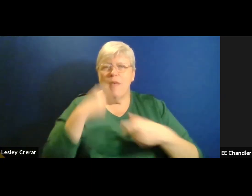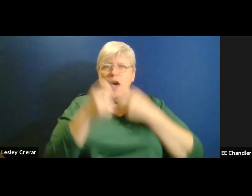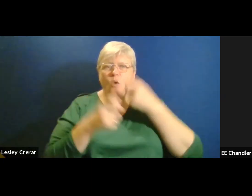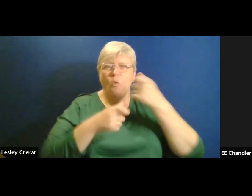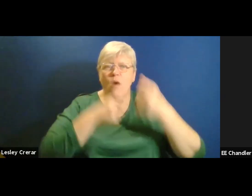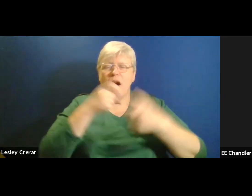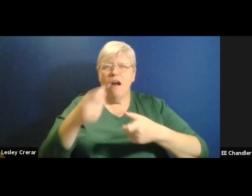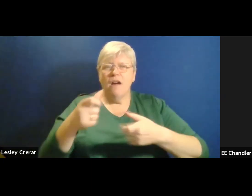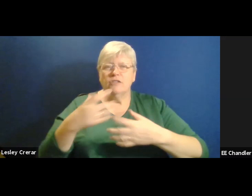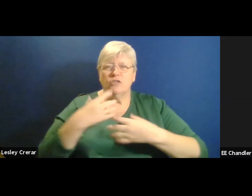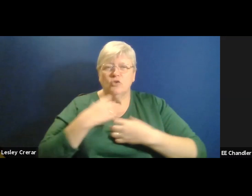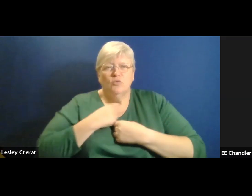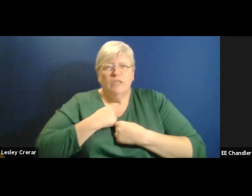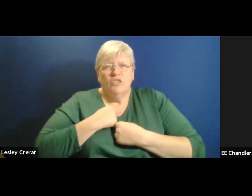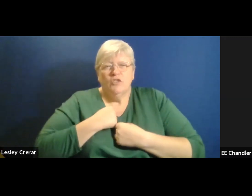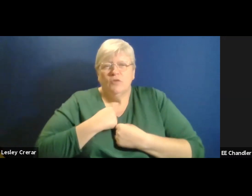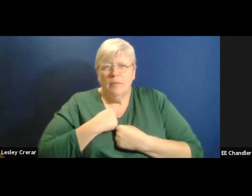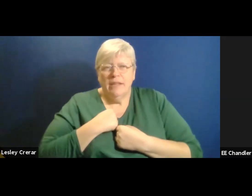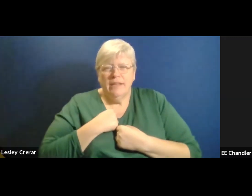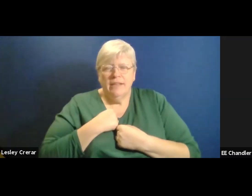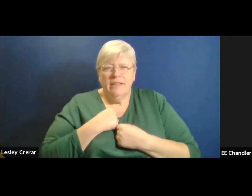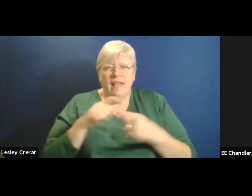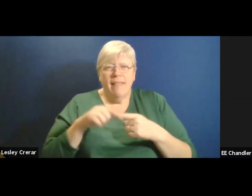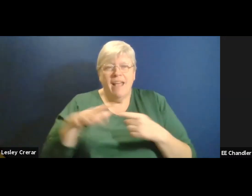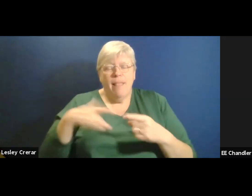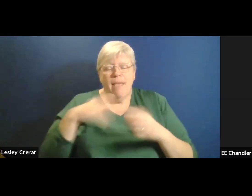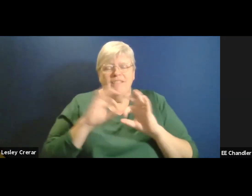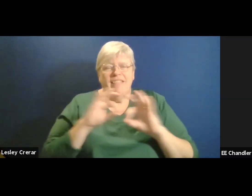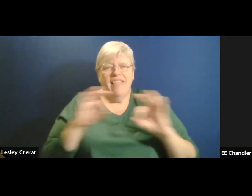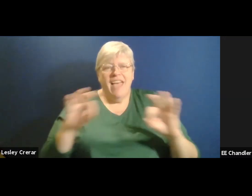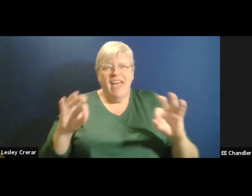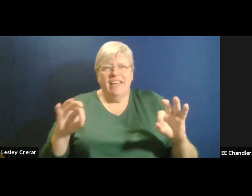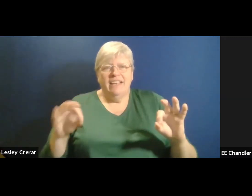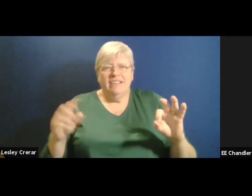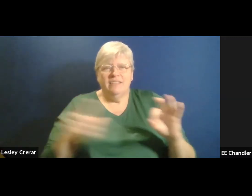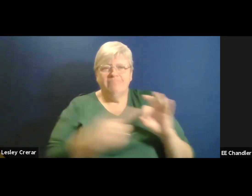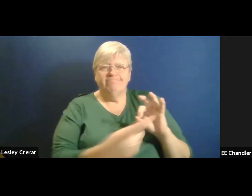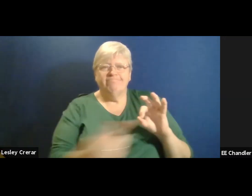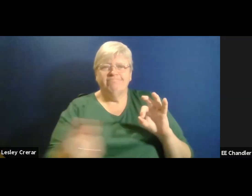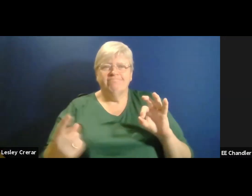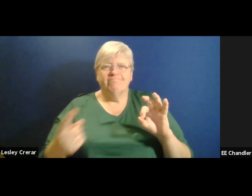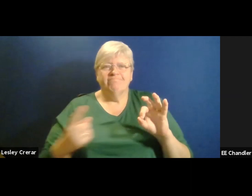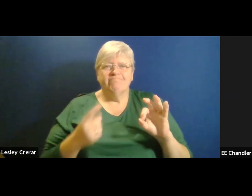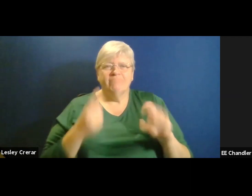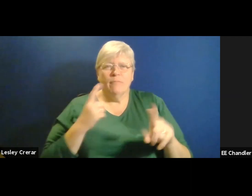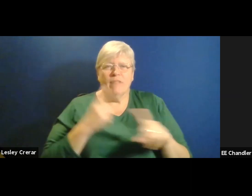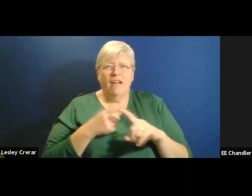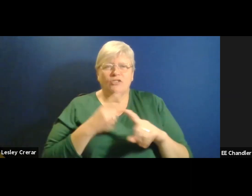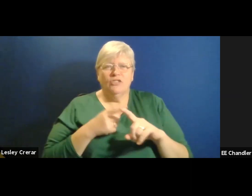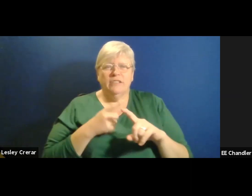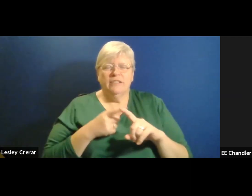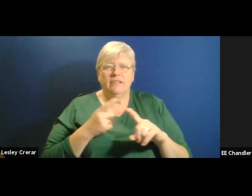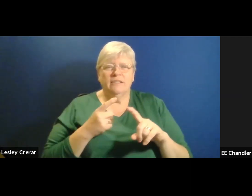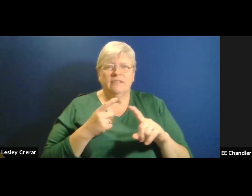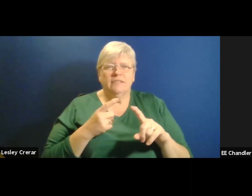for me, as if to an extended lifeline, climb across with awkward urgency.